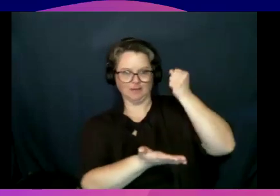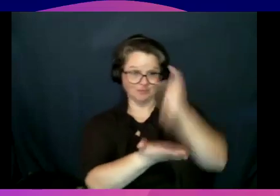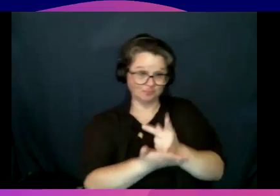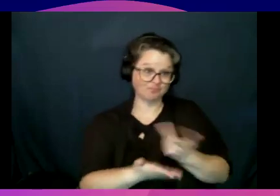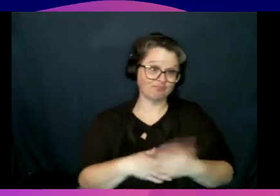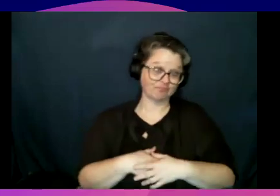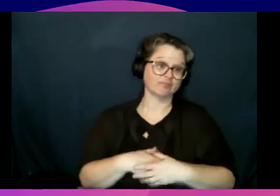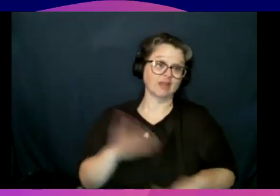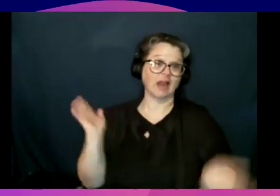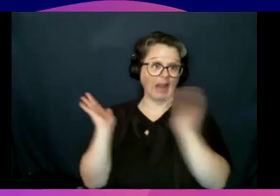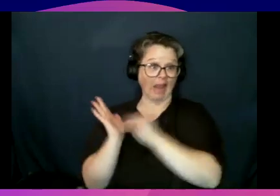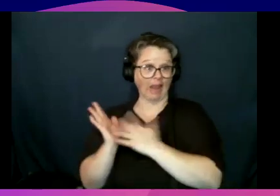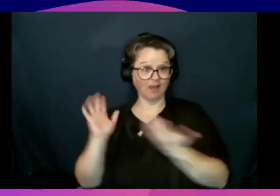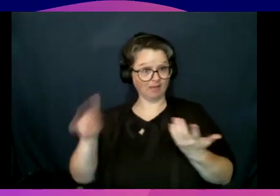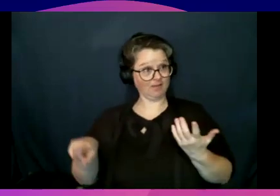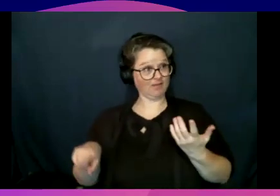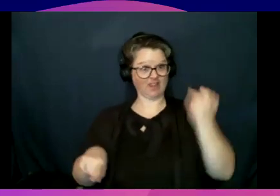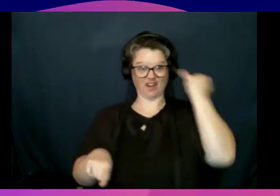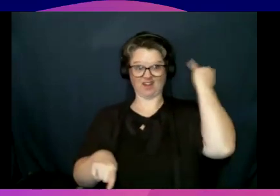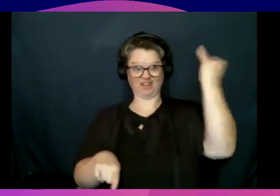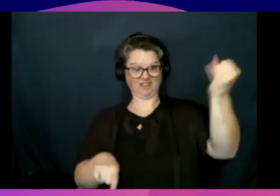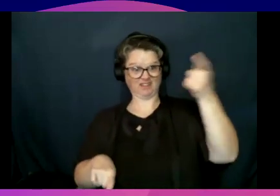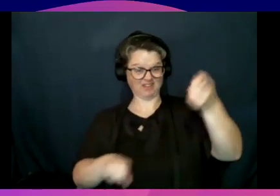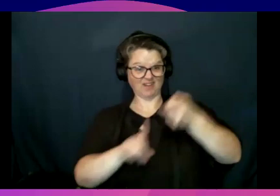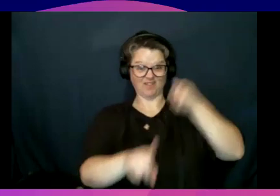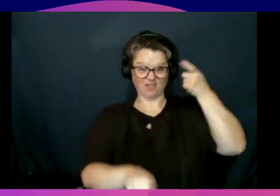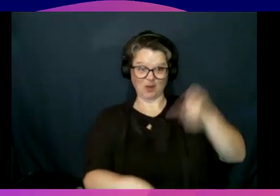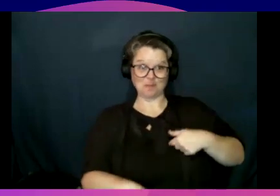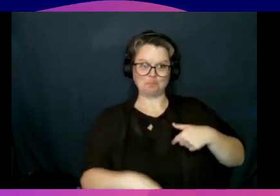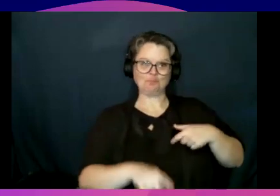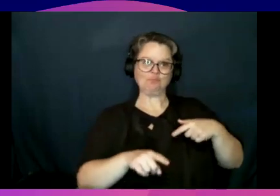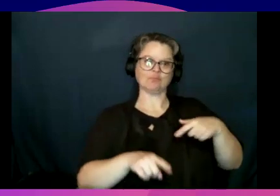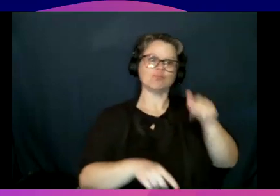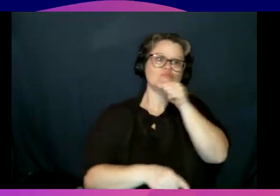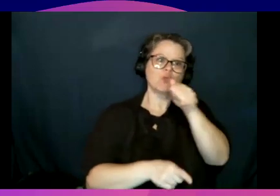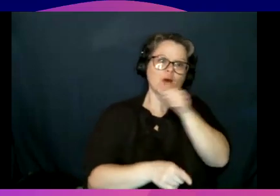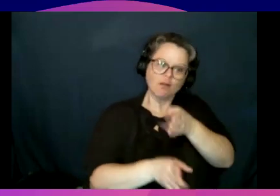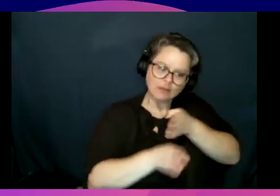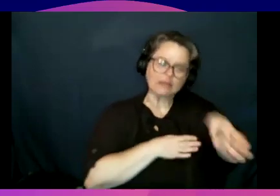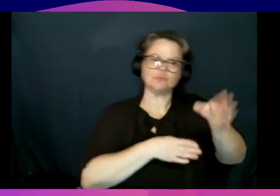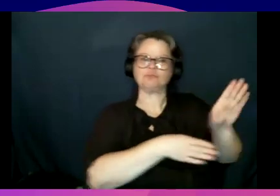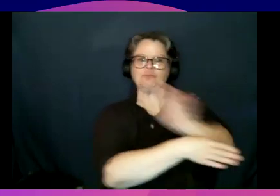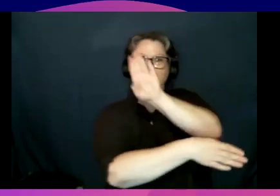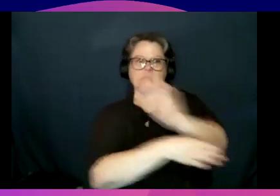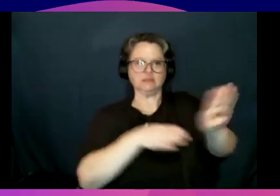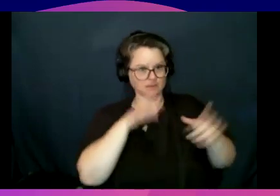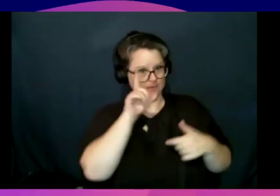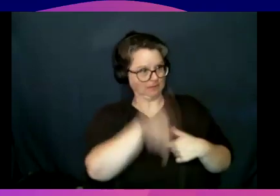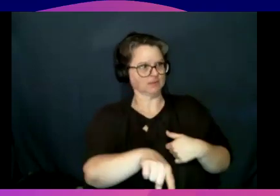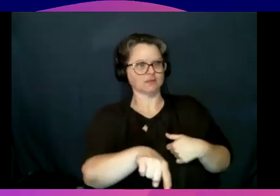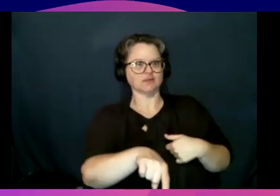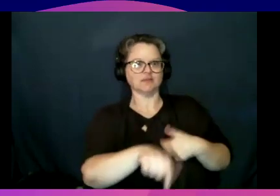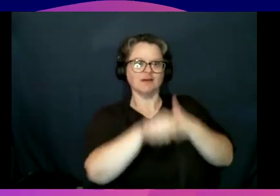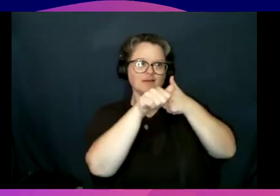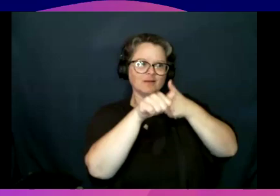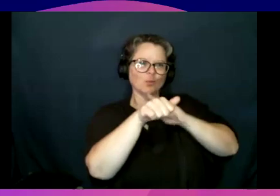in nonprofit settings. The business model is based on competition, based on, market supply and demand,